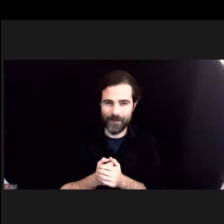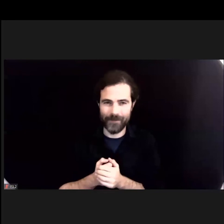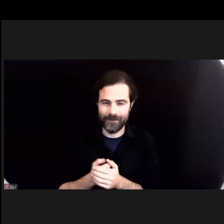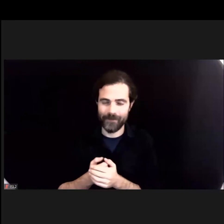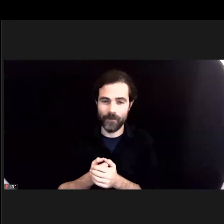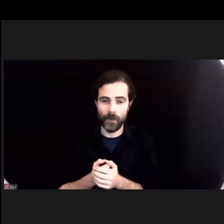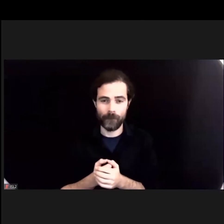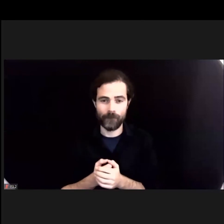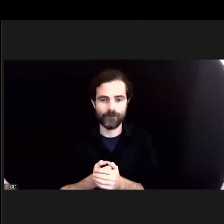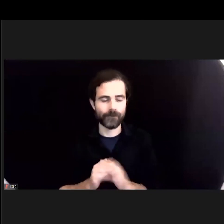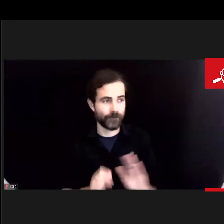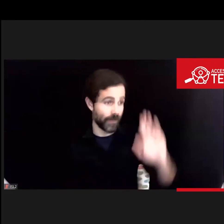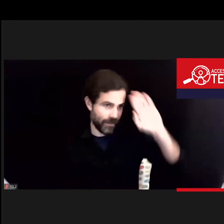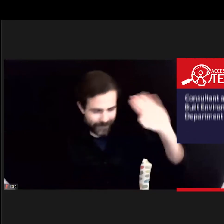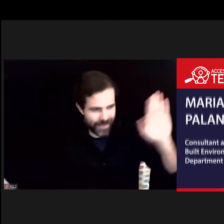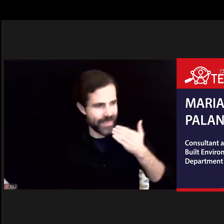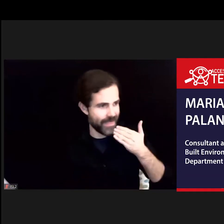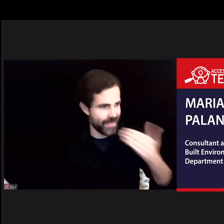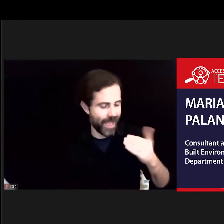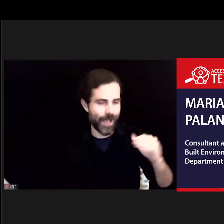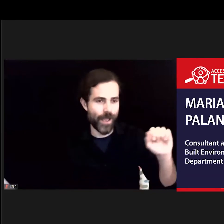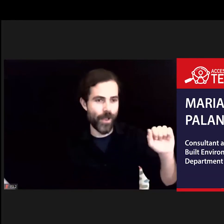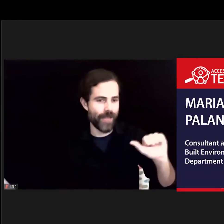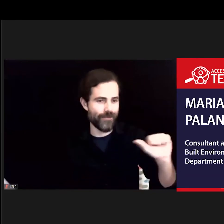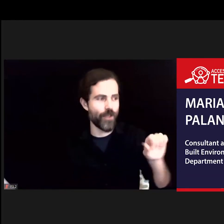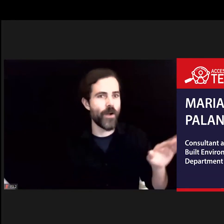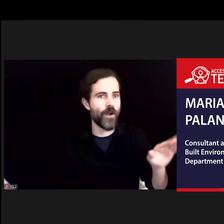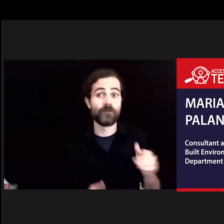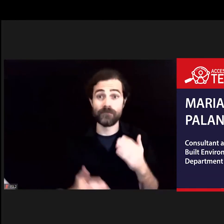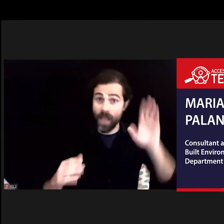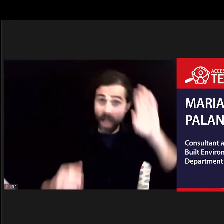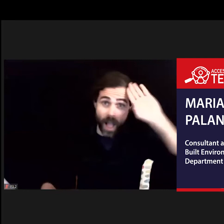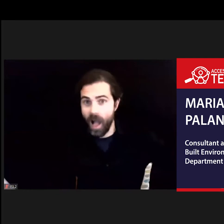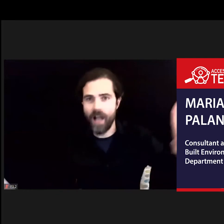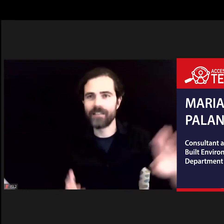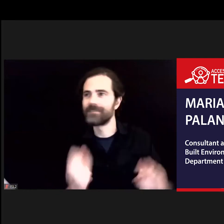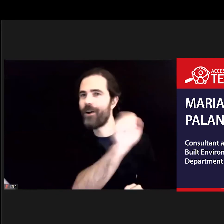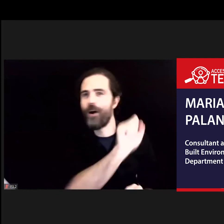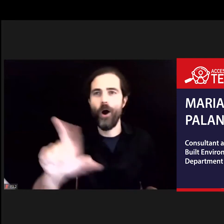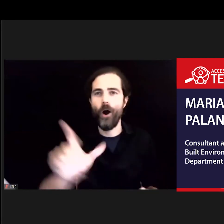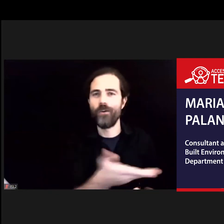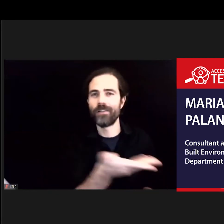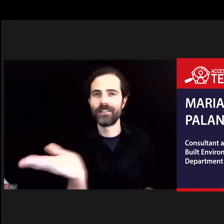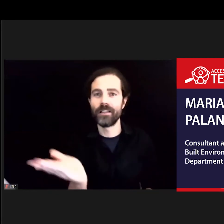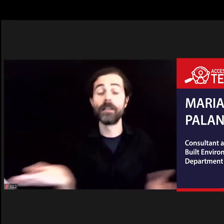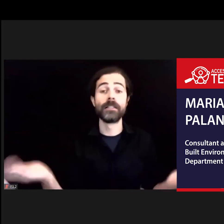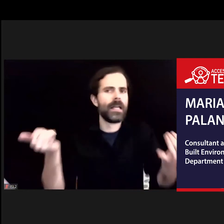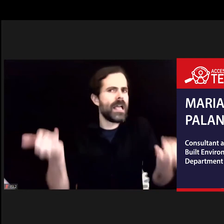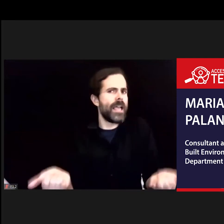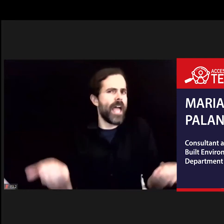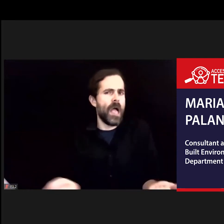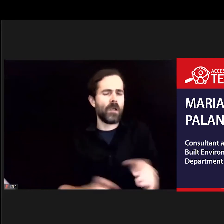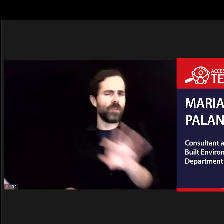Antonio. Hi, everyone. So to end the event, we are let's read some questions that have